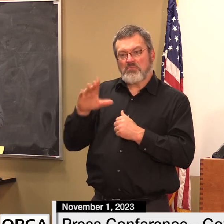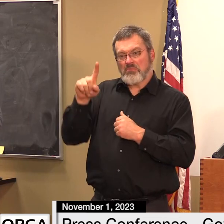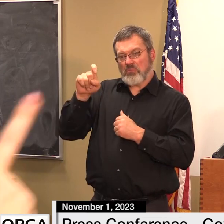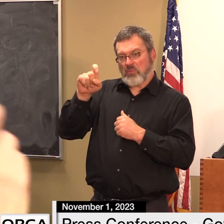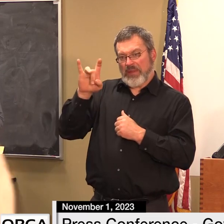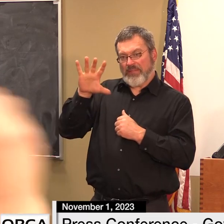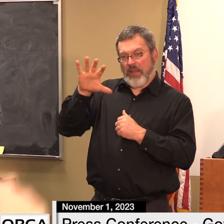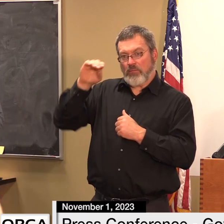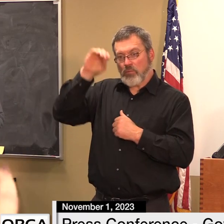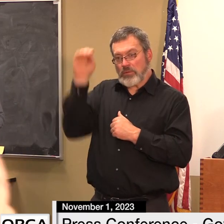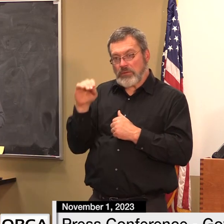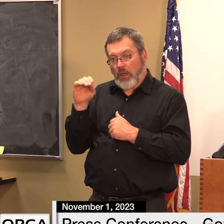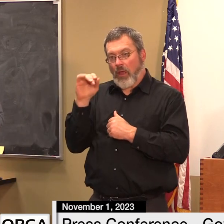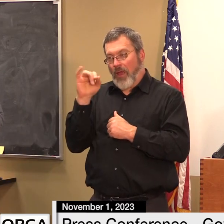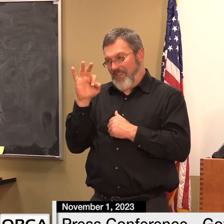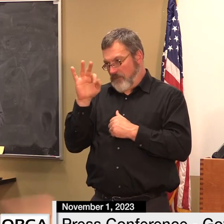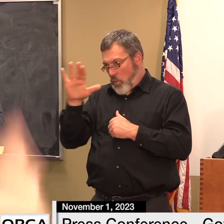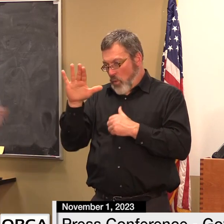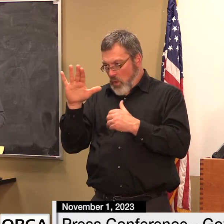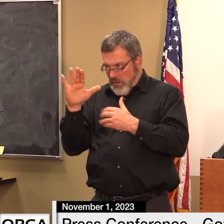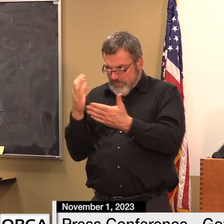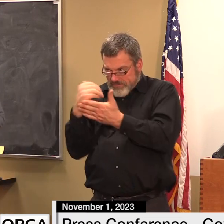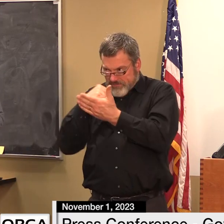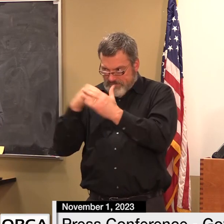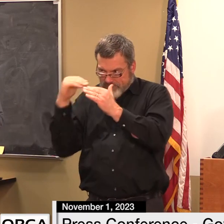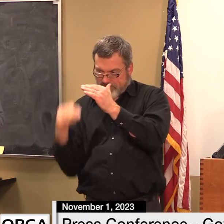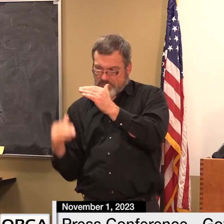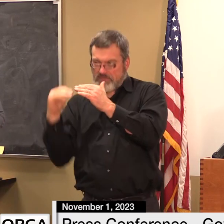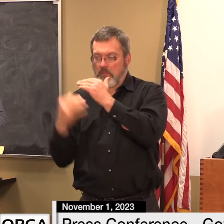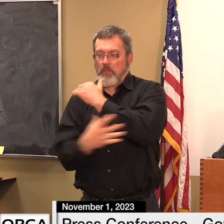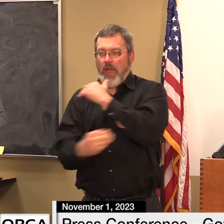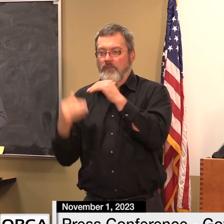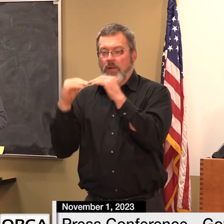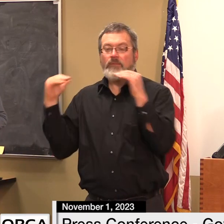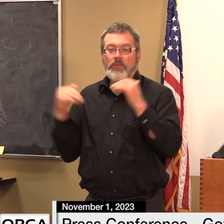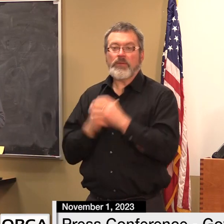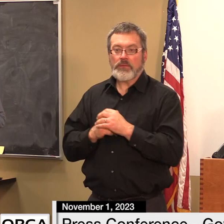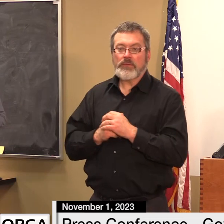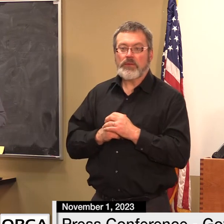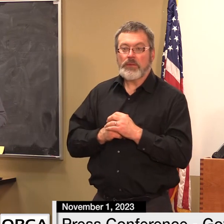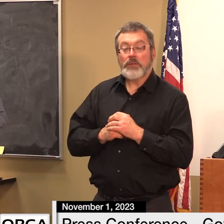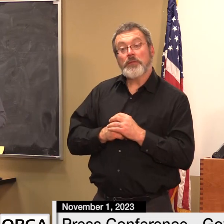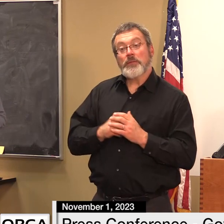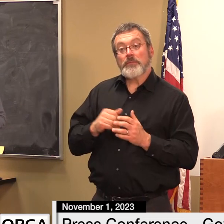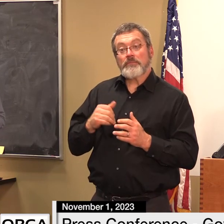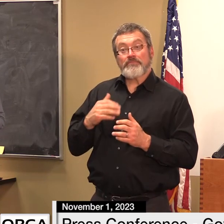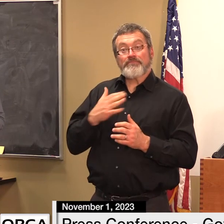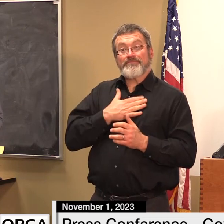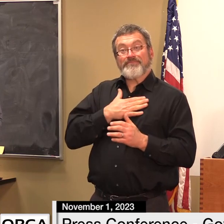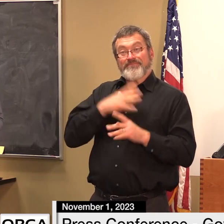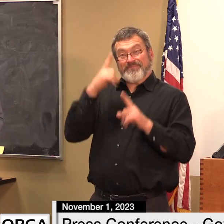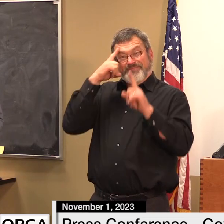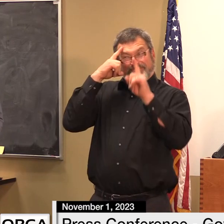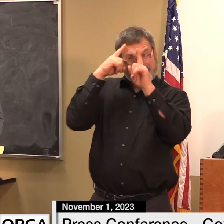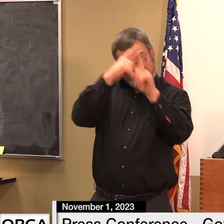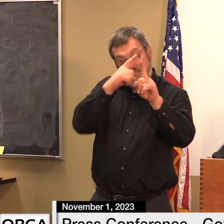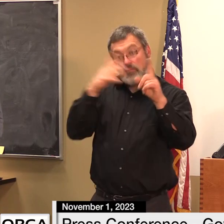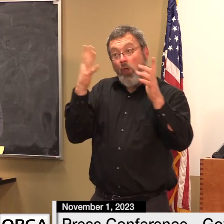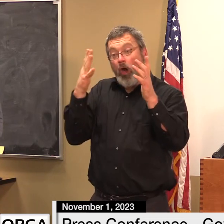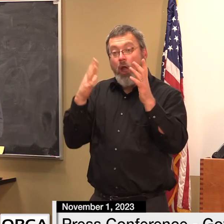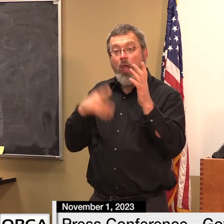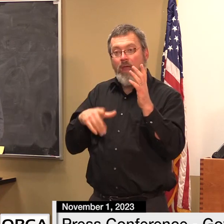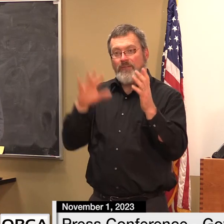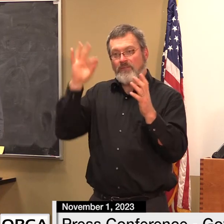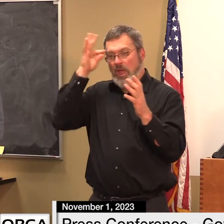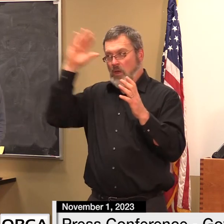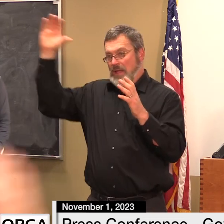level, which is above the limit for the seasonal fuel program. Based on our anticipated federal award, the average benefit for a